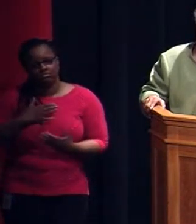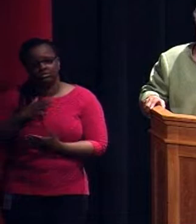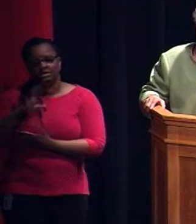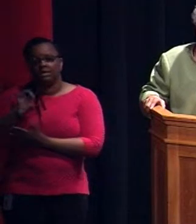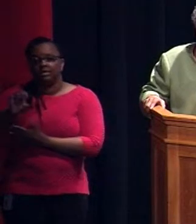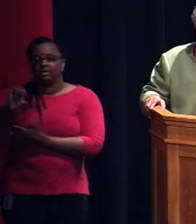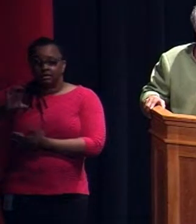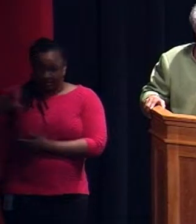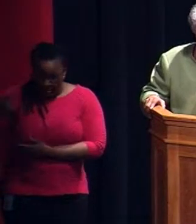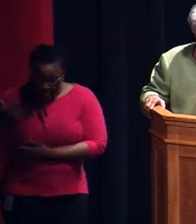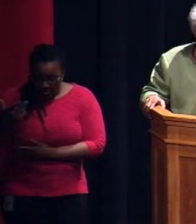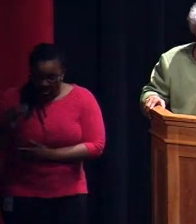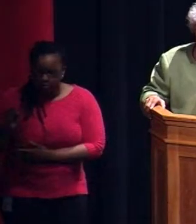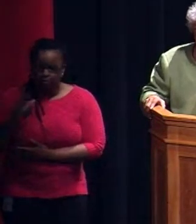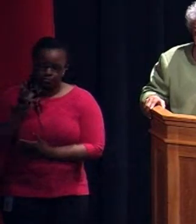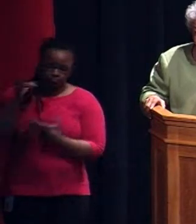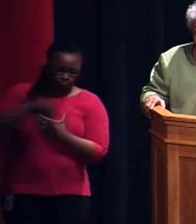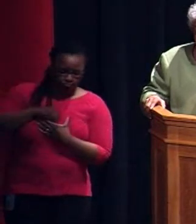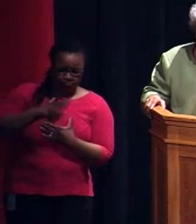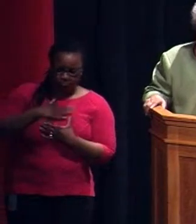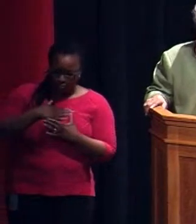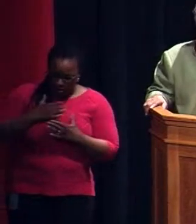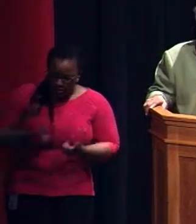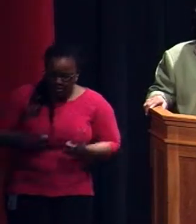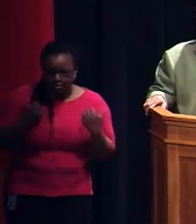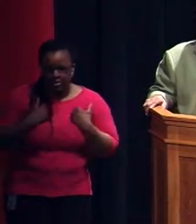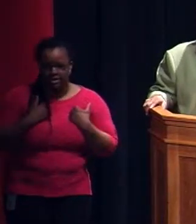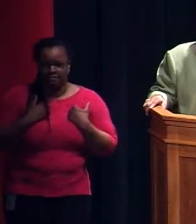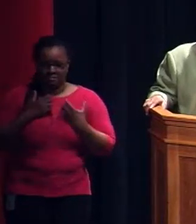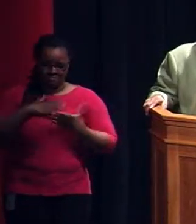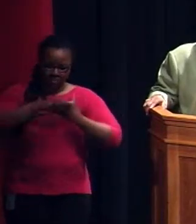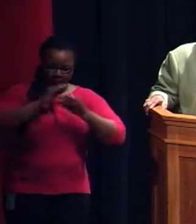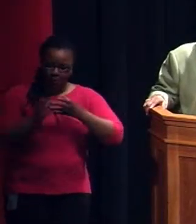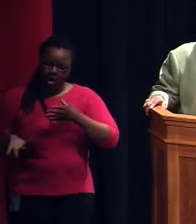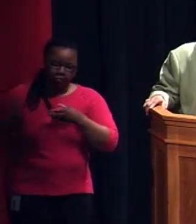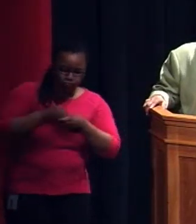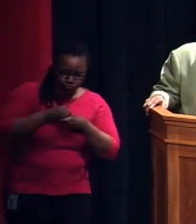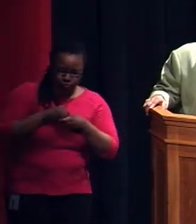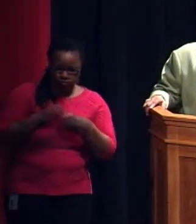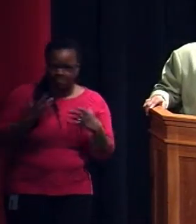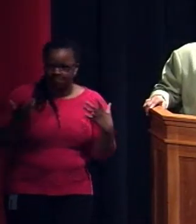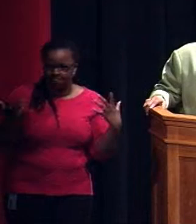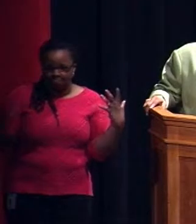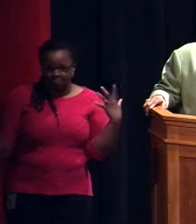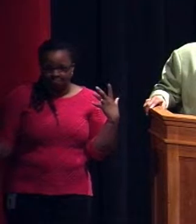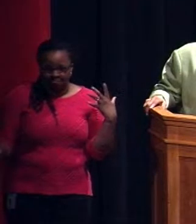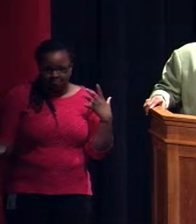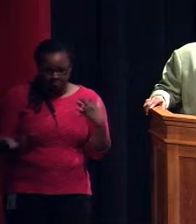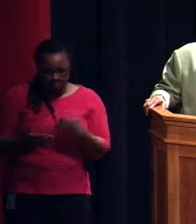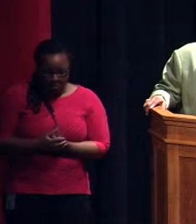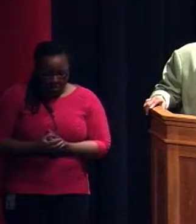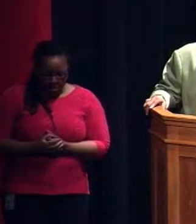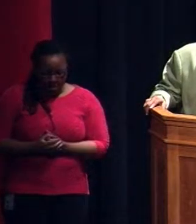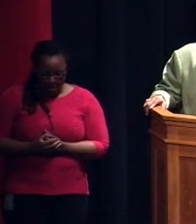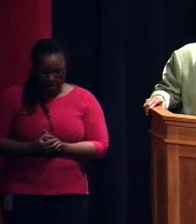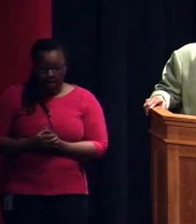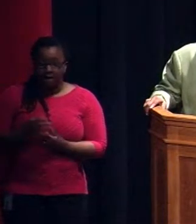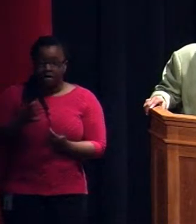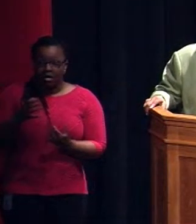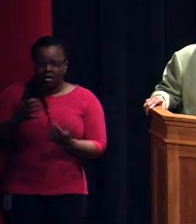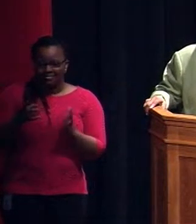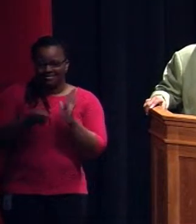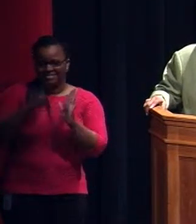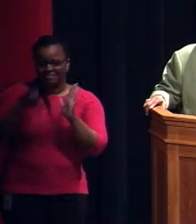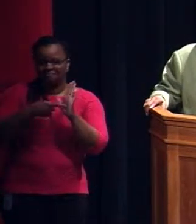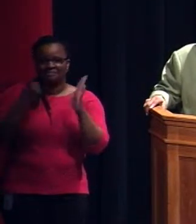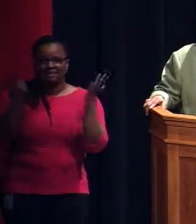Glass High School was a part of my life, a part of my story. Sometimes, when I was younger, I used to play,